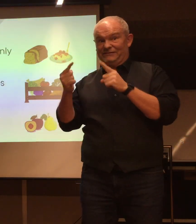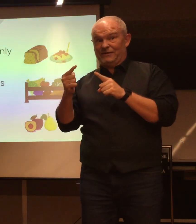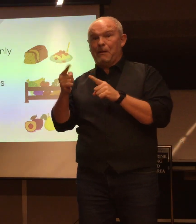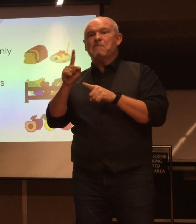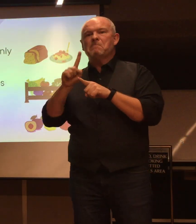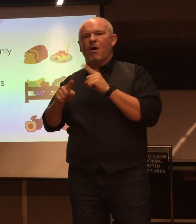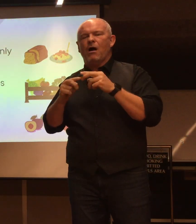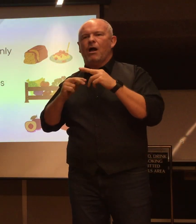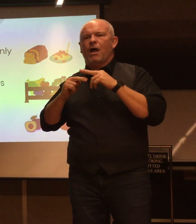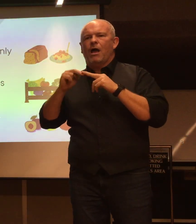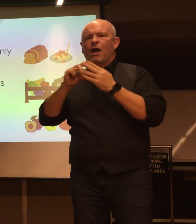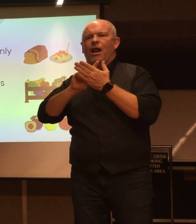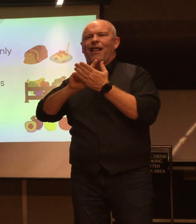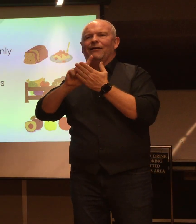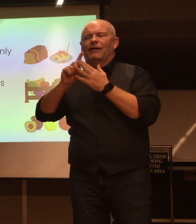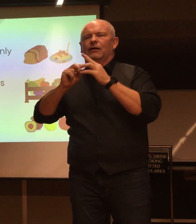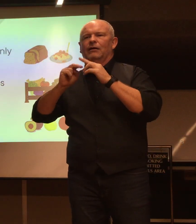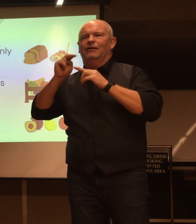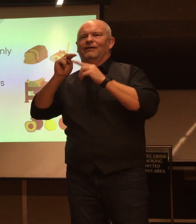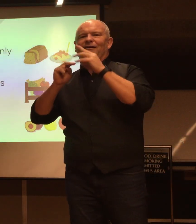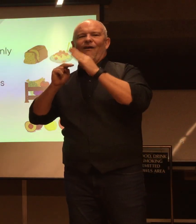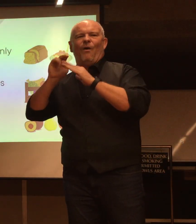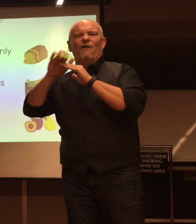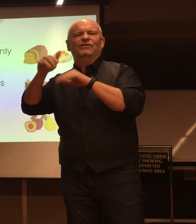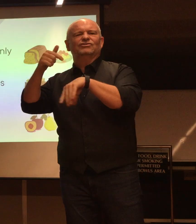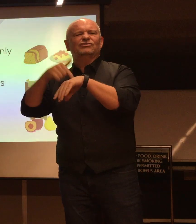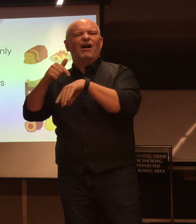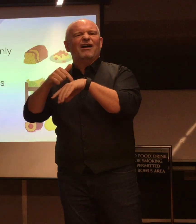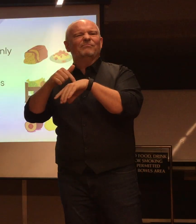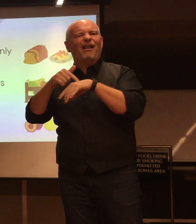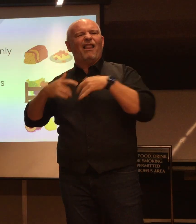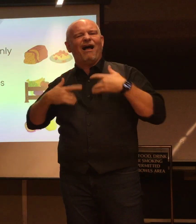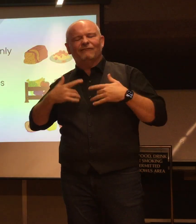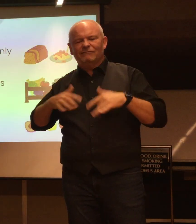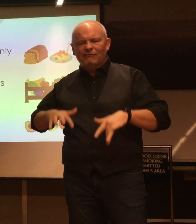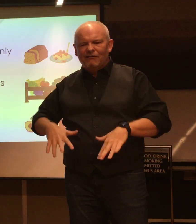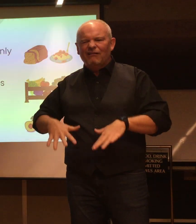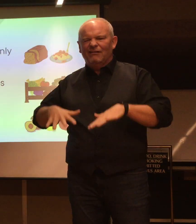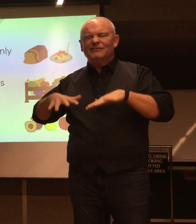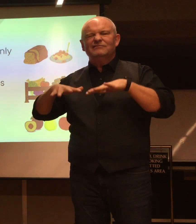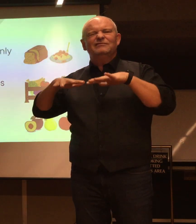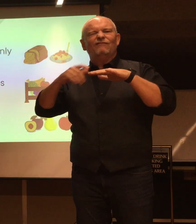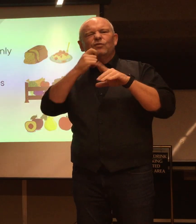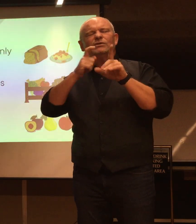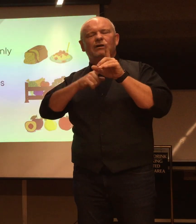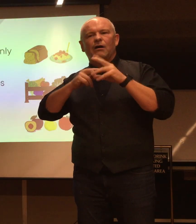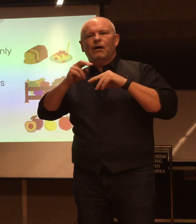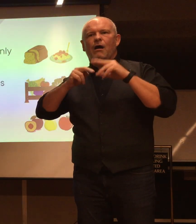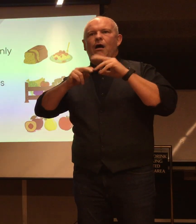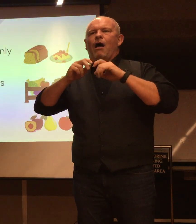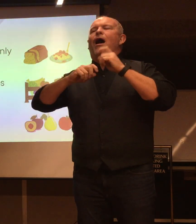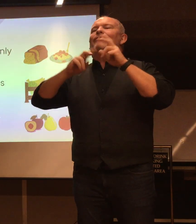it's usually developed over a lifetime, or not a lifetime, over a few years.